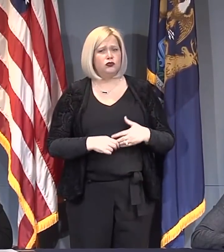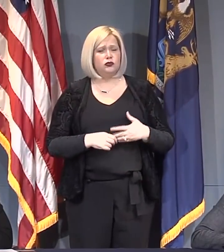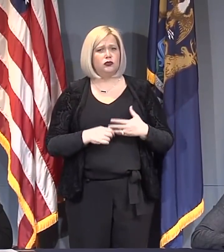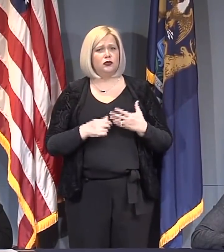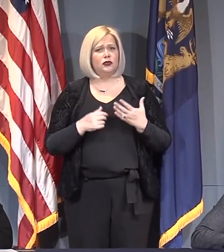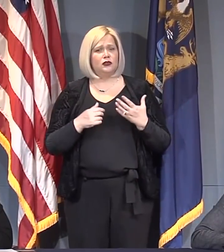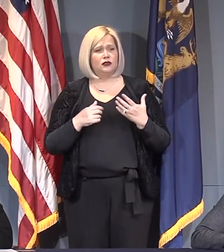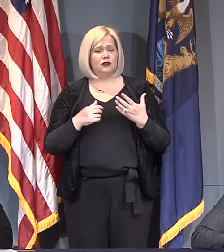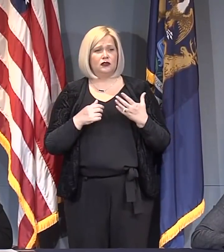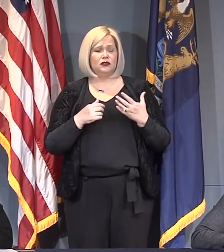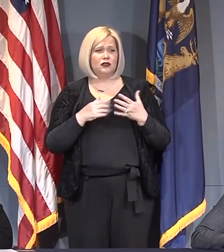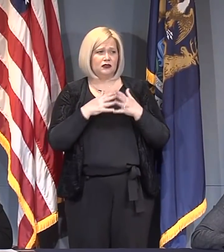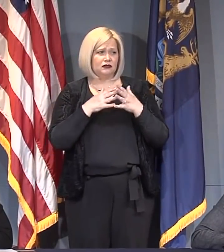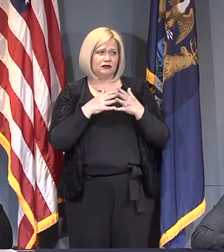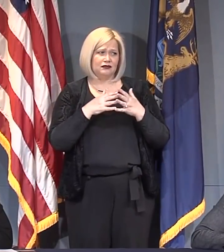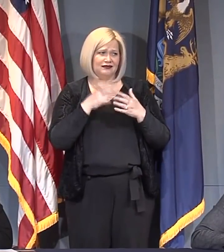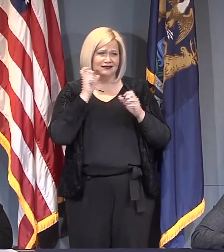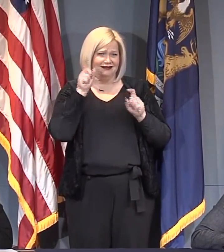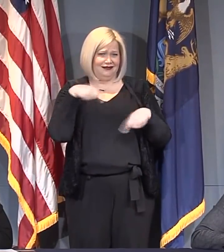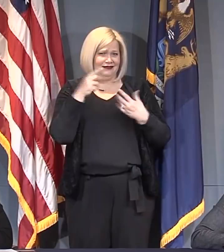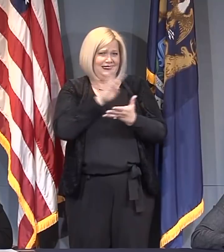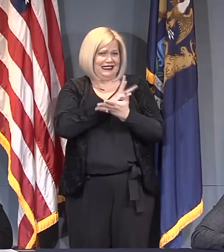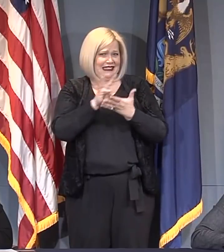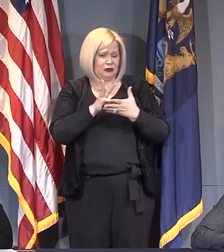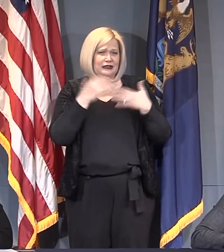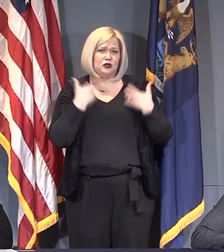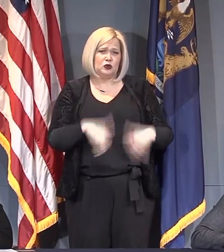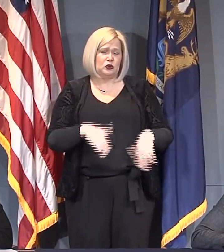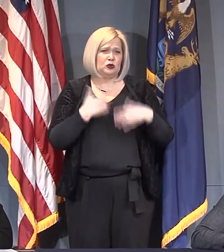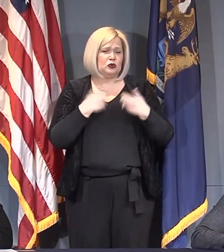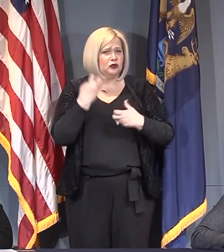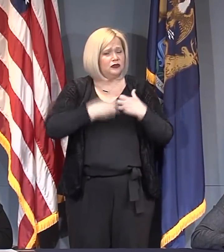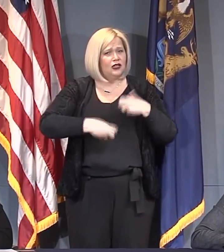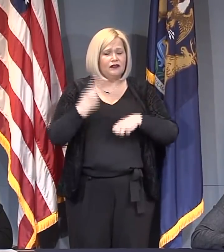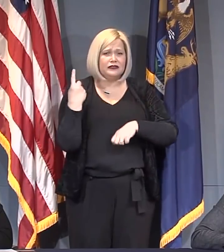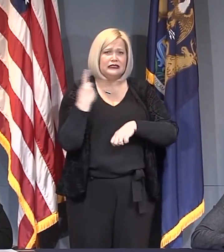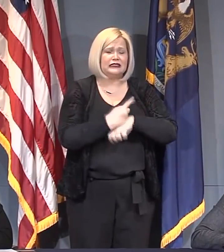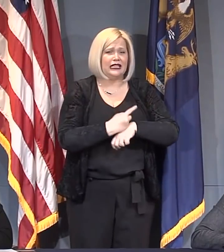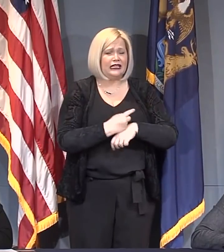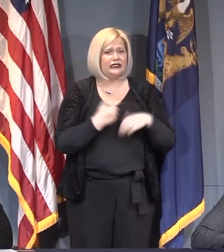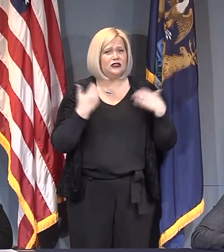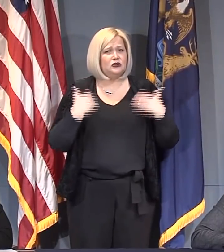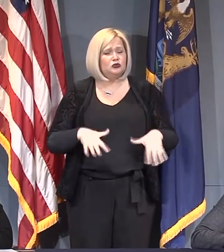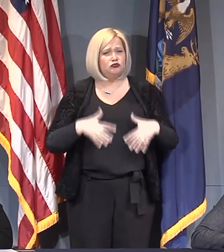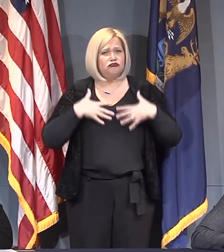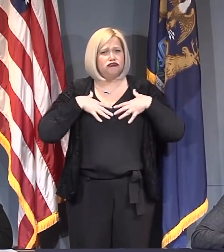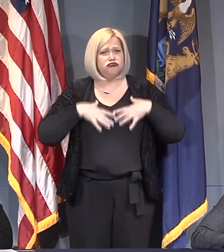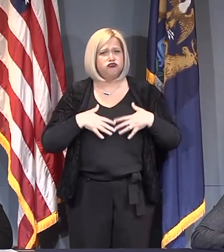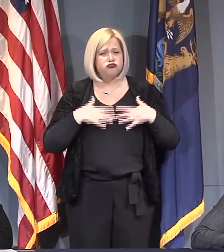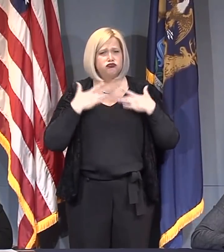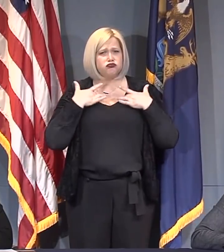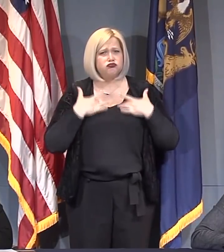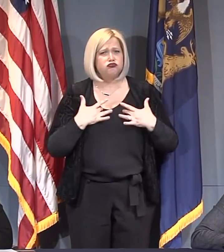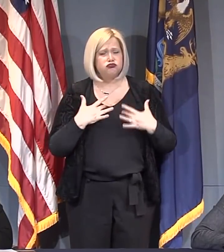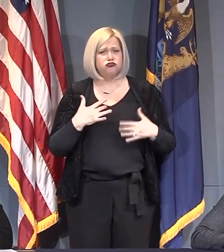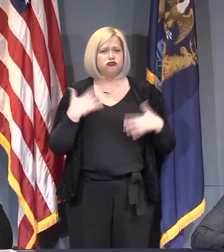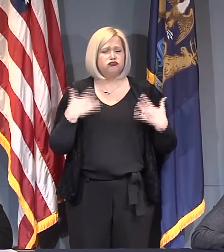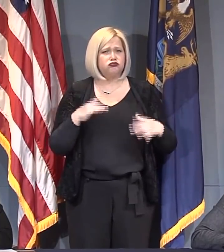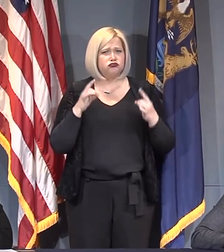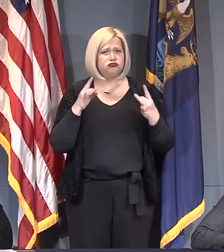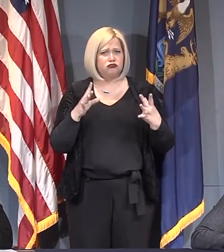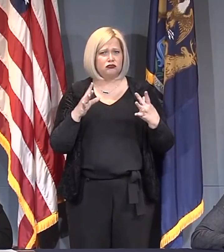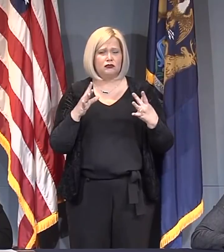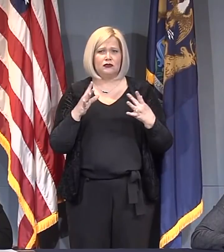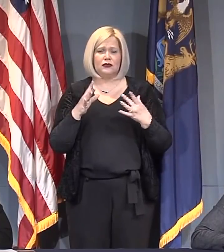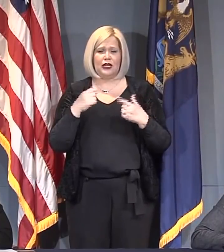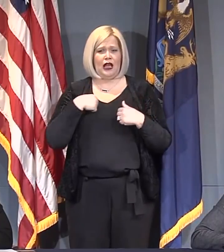been a lot of tough days in the last 6 weeks. I'm making decisions that I could never have imagined we'd be